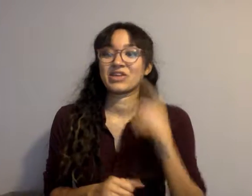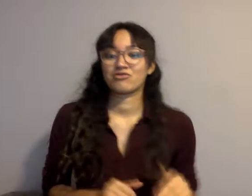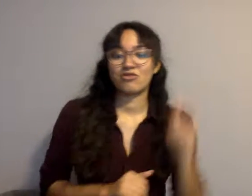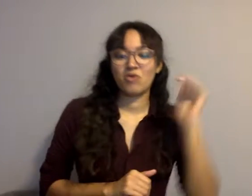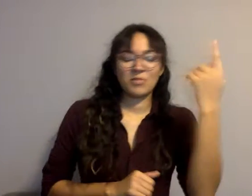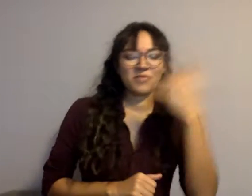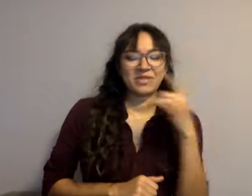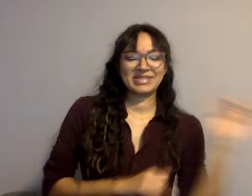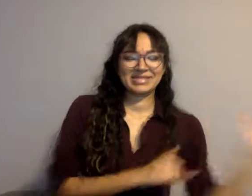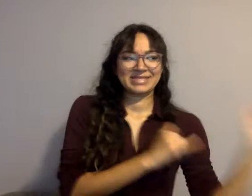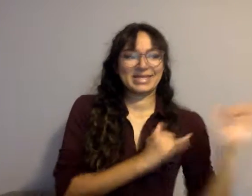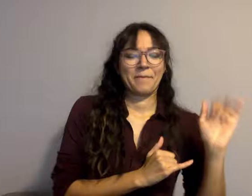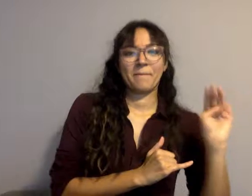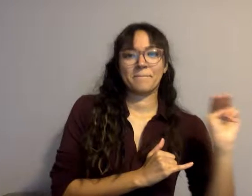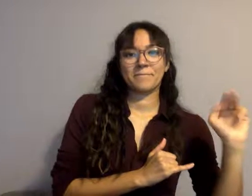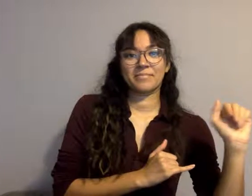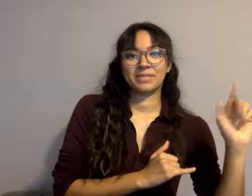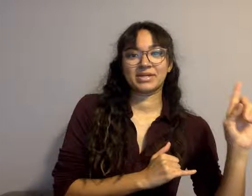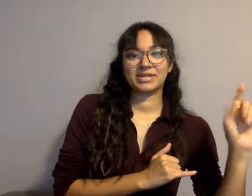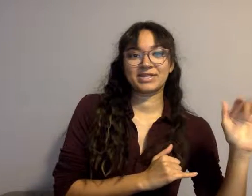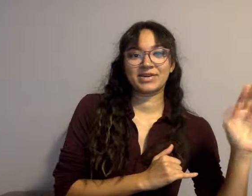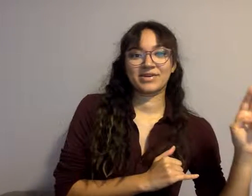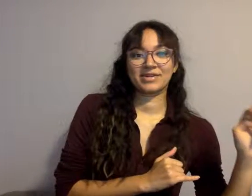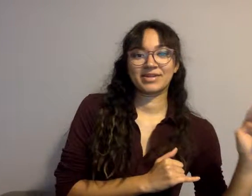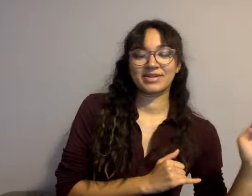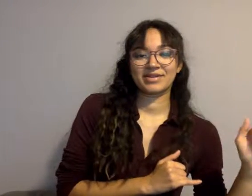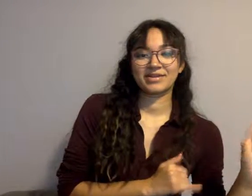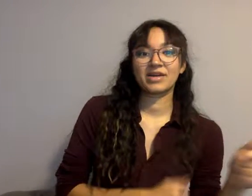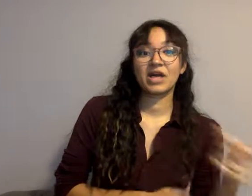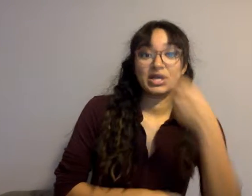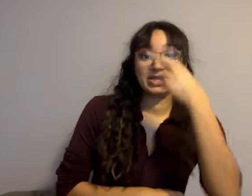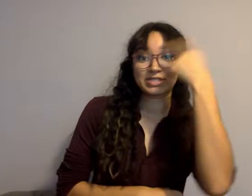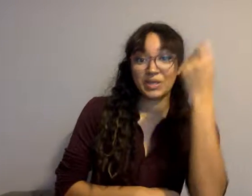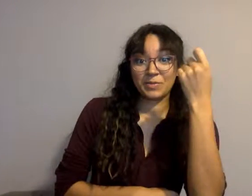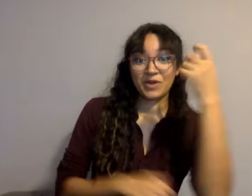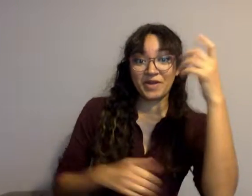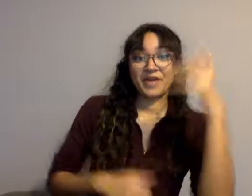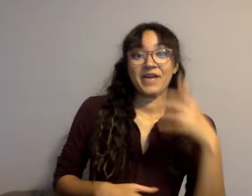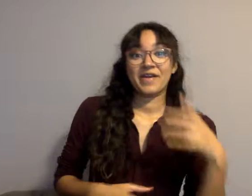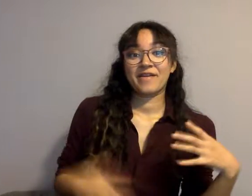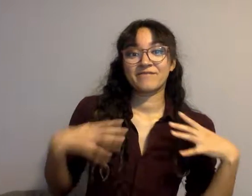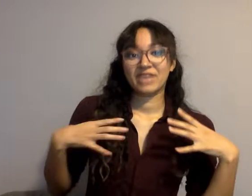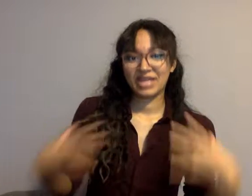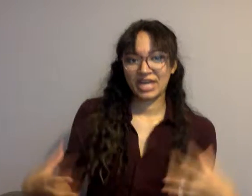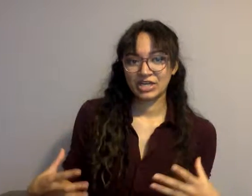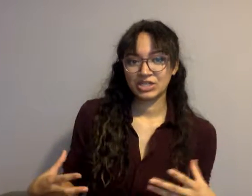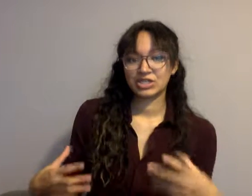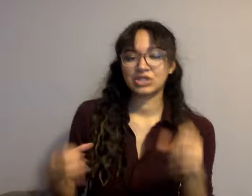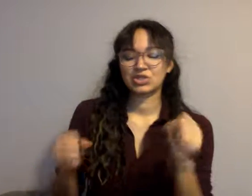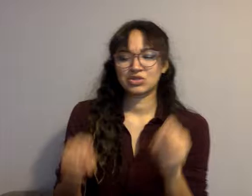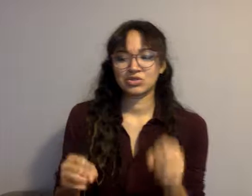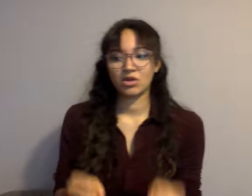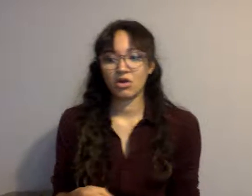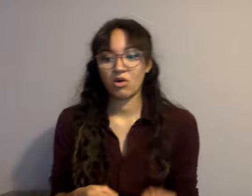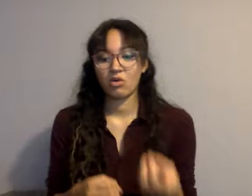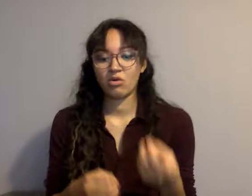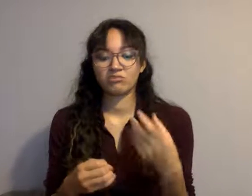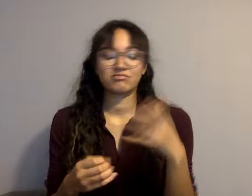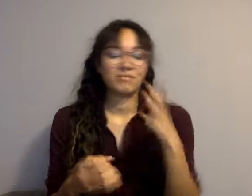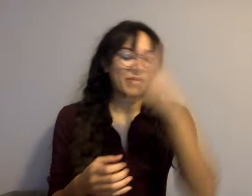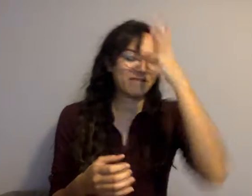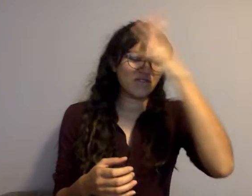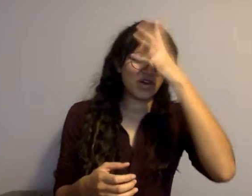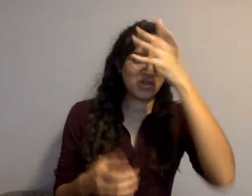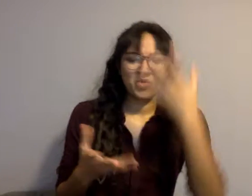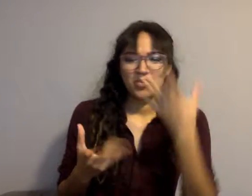Summer vacations often consisted of my father trying to heal me. So I drank deer's milk, I had hot cups on my